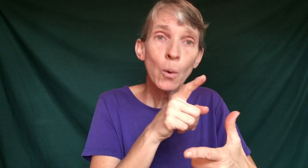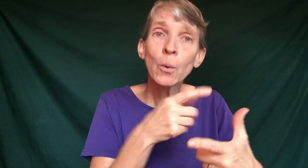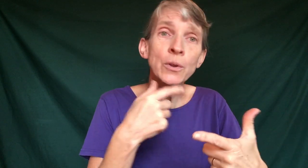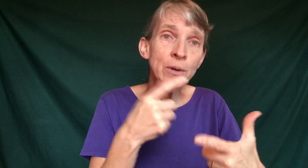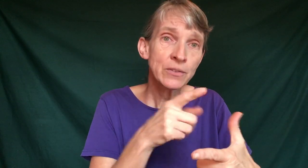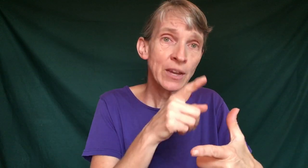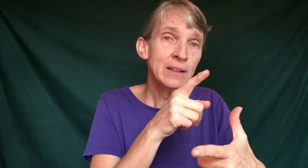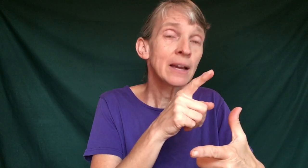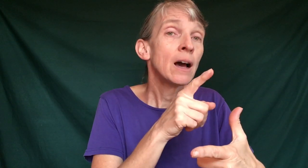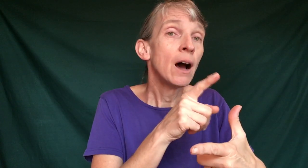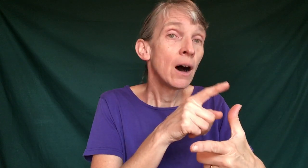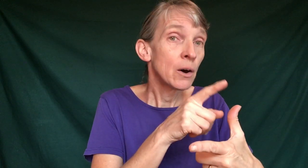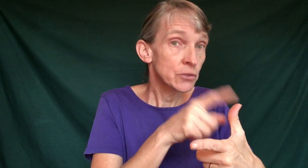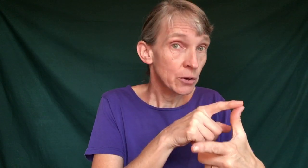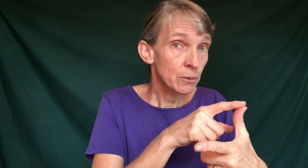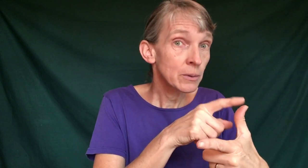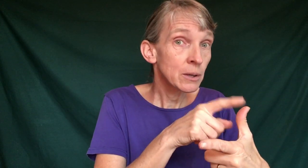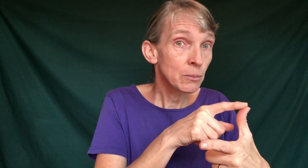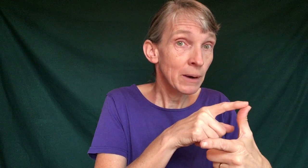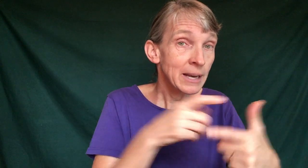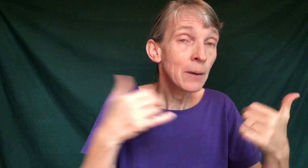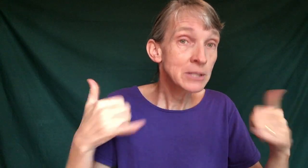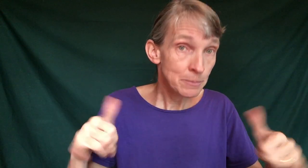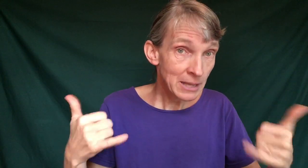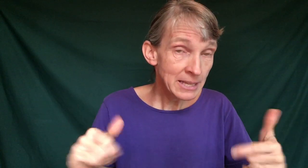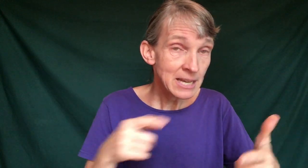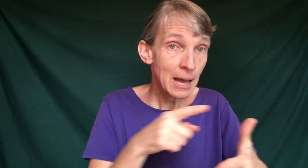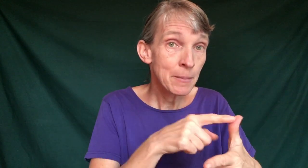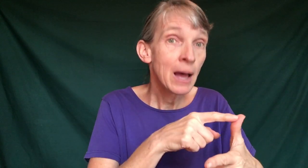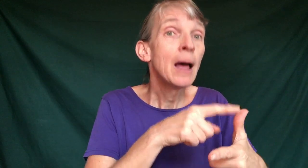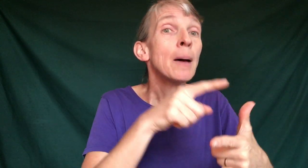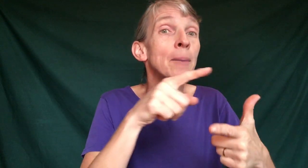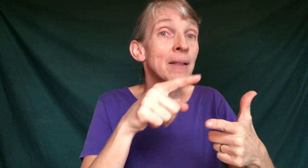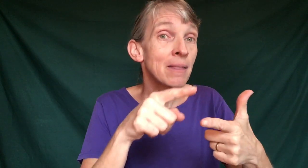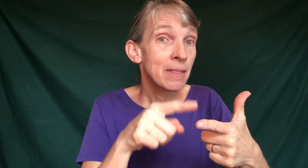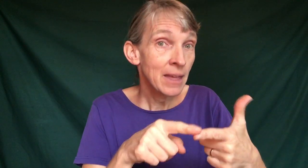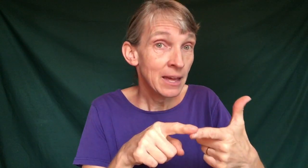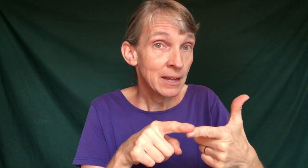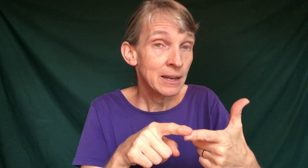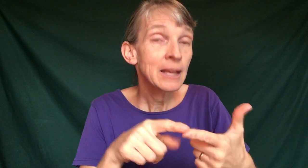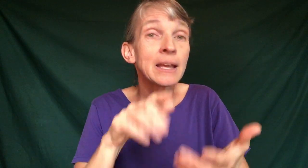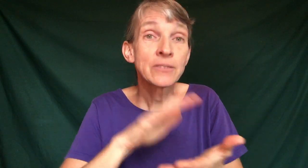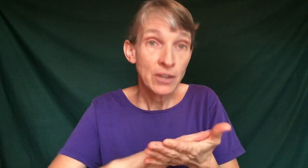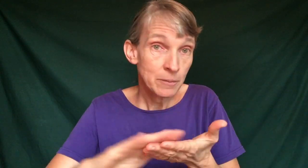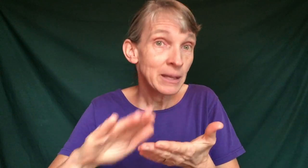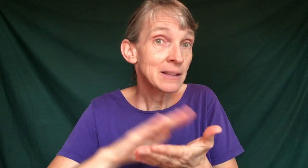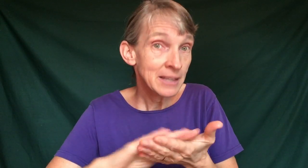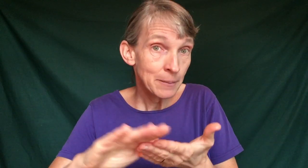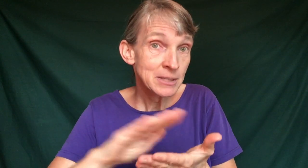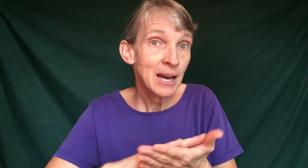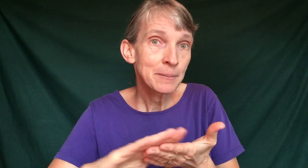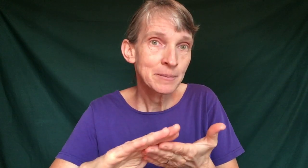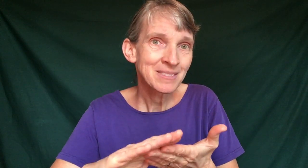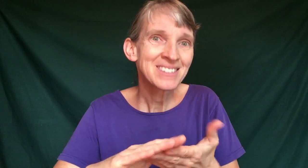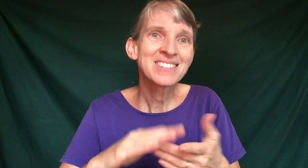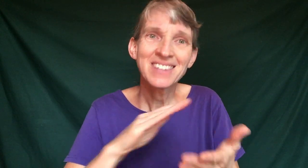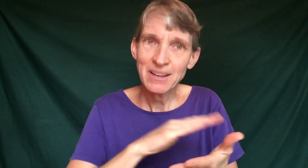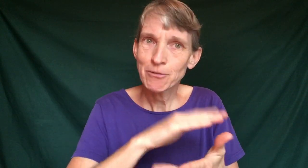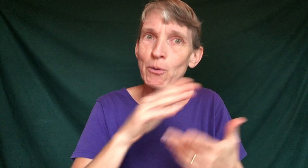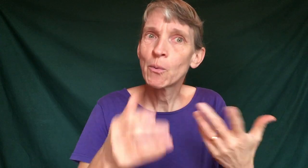Or you can say like, oh, so, right now it's playtime, but then it's going to be cleanup time, just to give her a warning